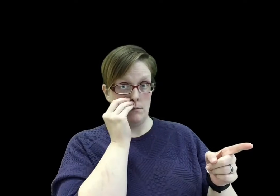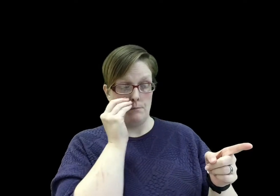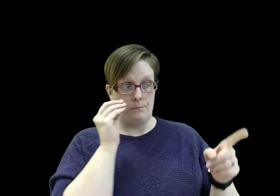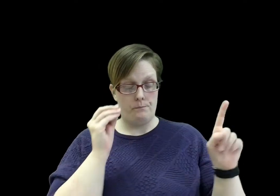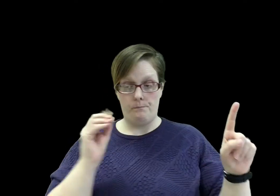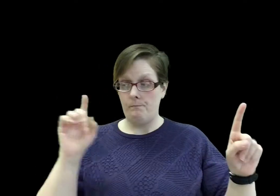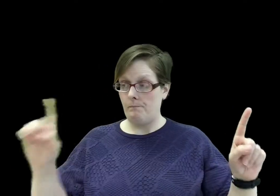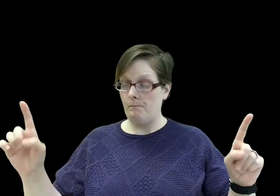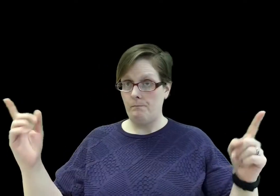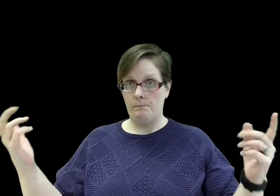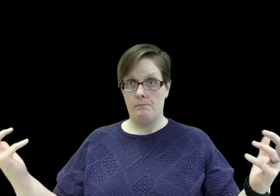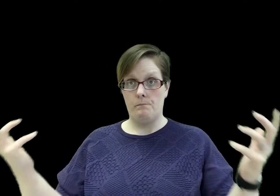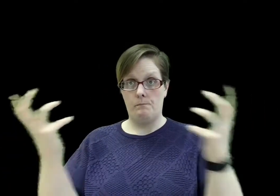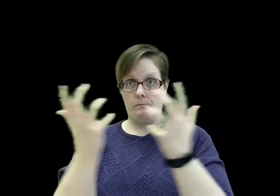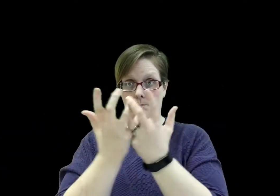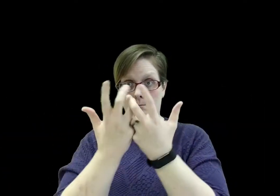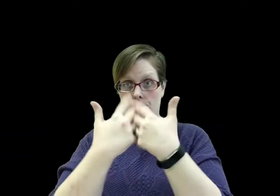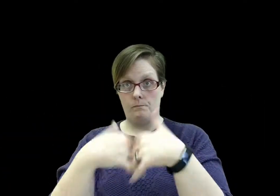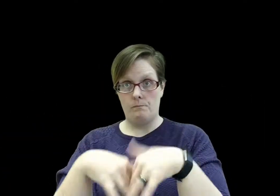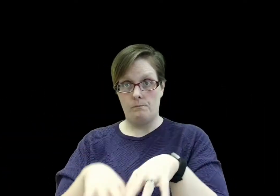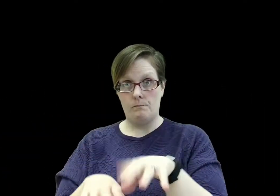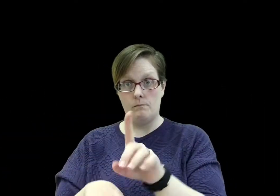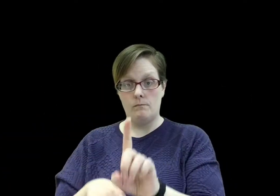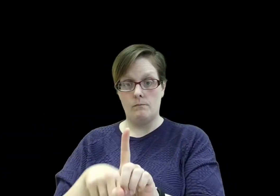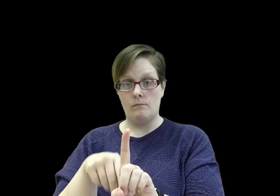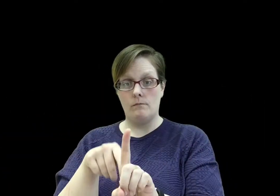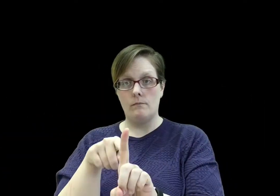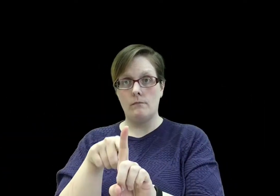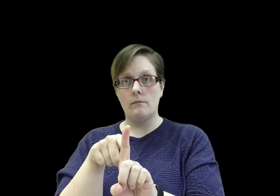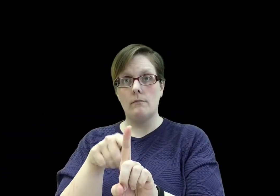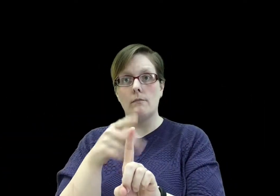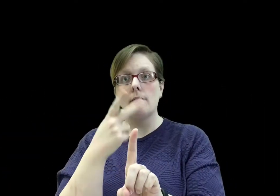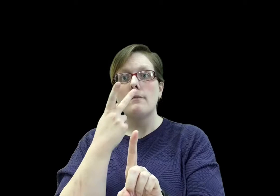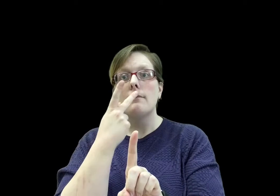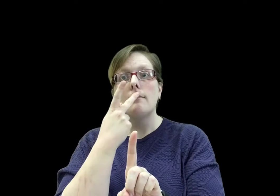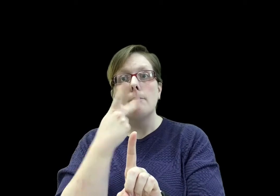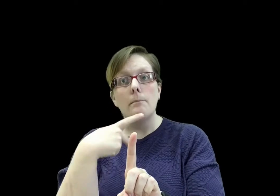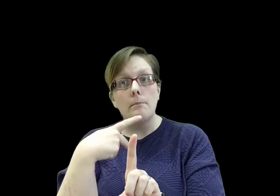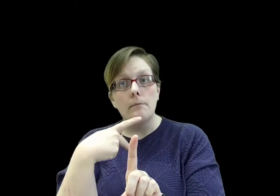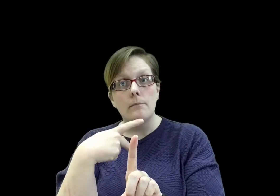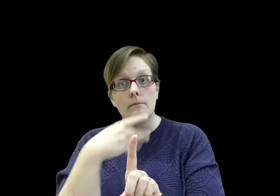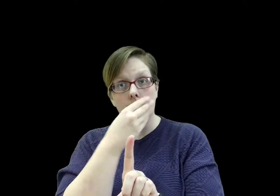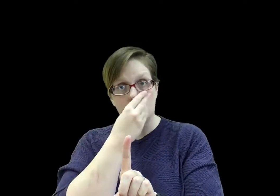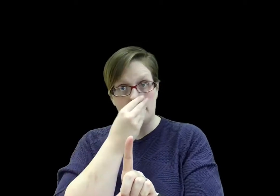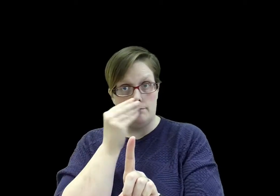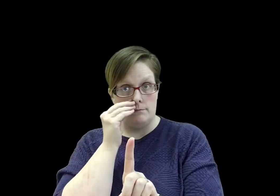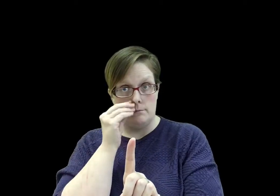flower. When you combine them together, they would create a pink flower